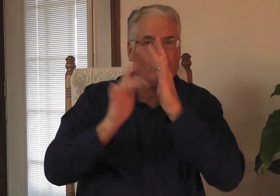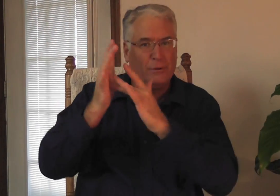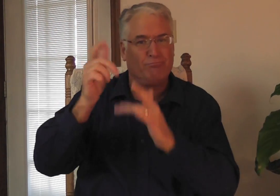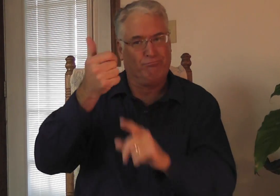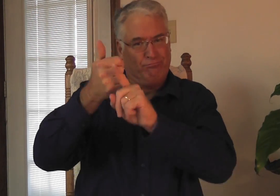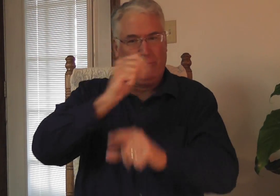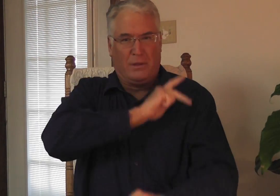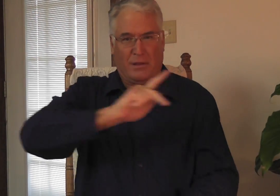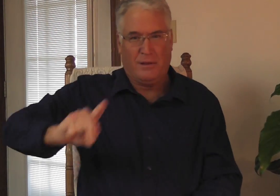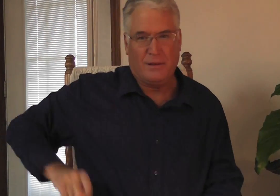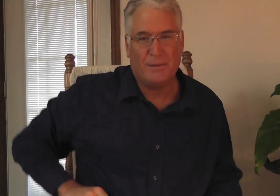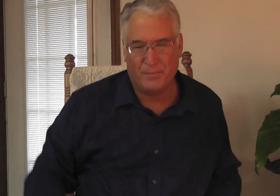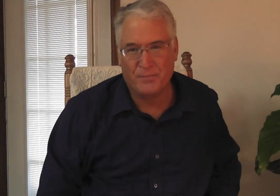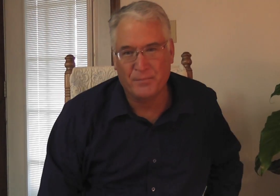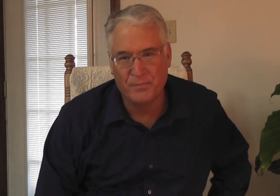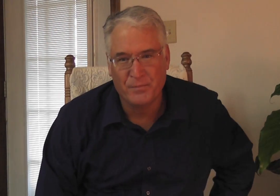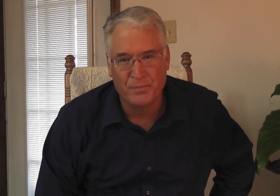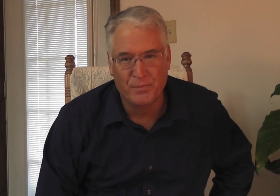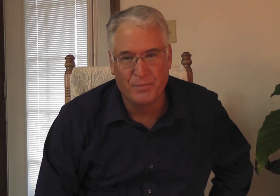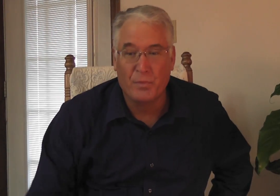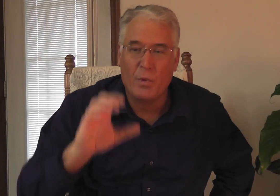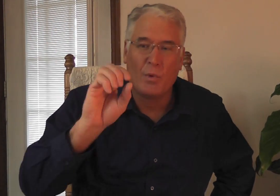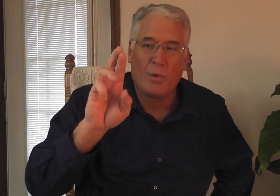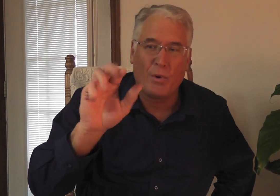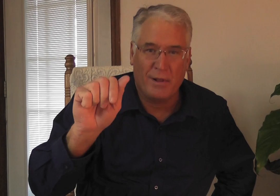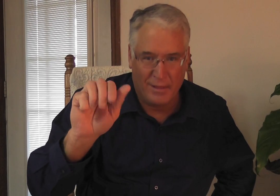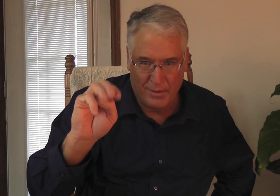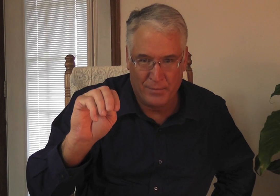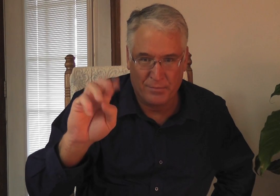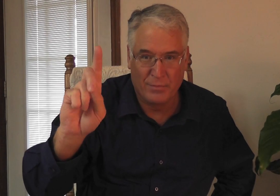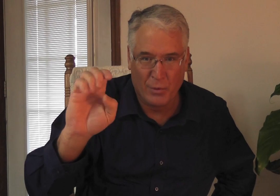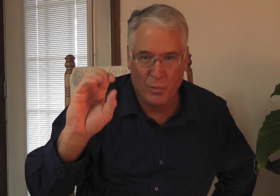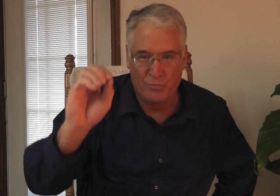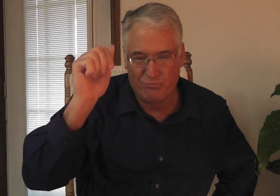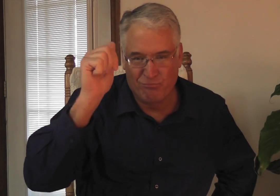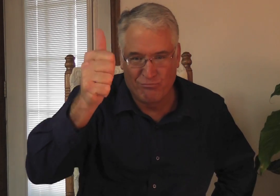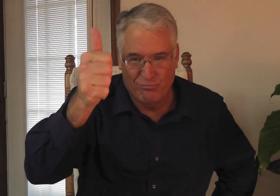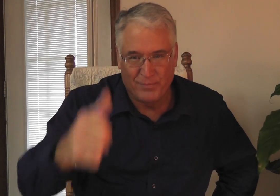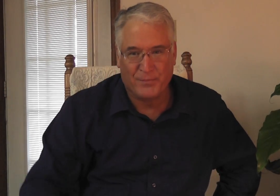when he is visually seen, people will see him for the king he is. Coram Deo.